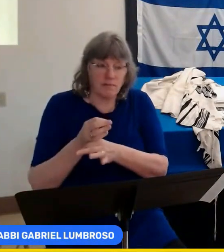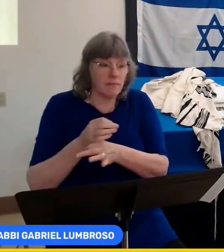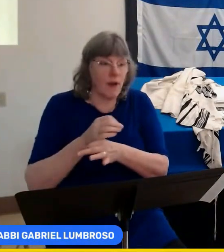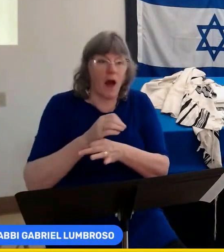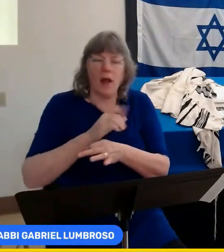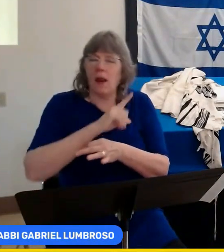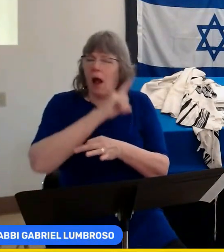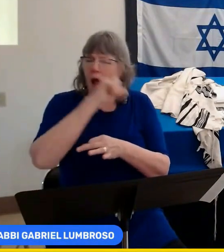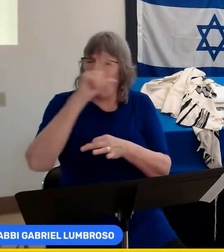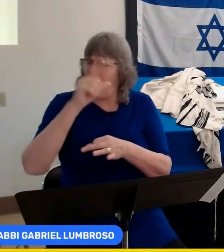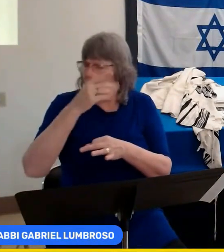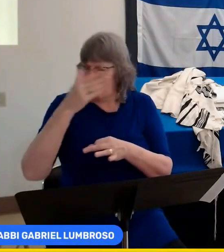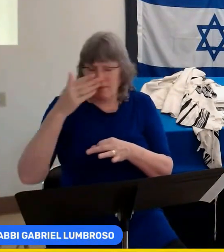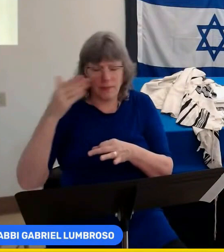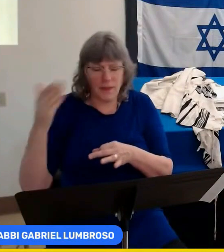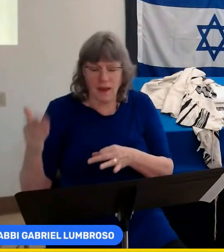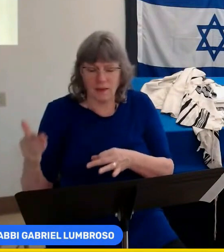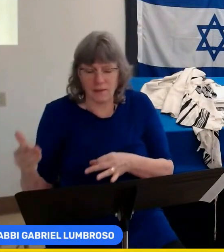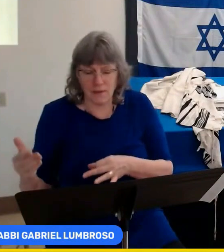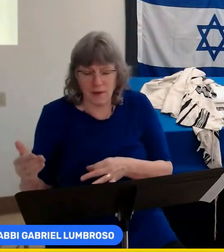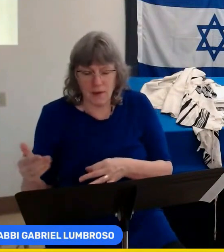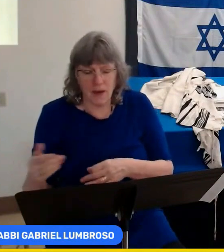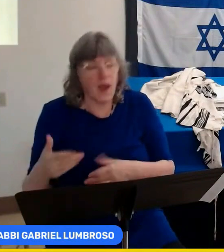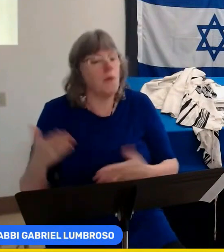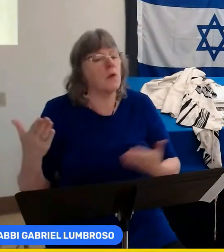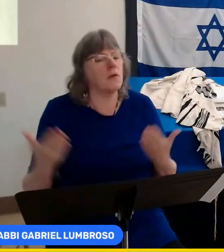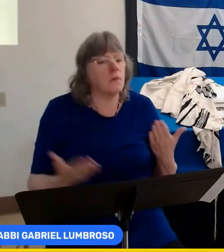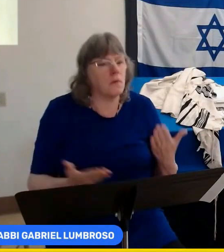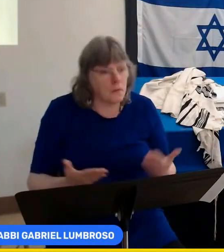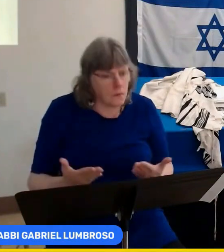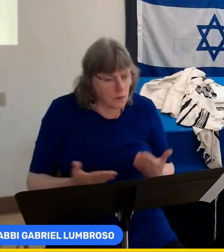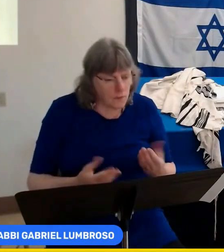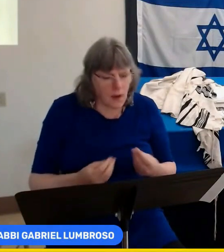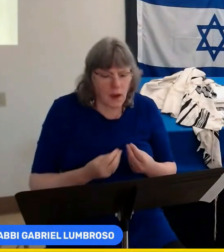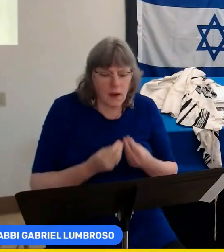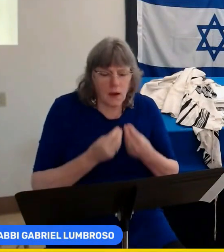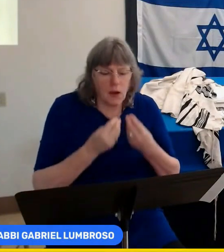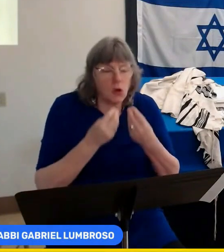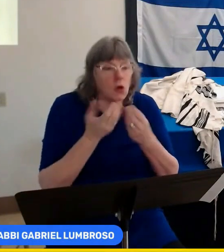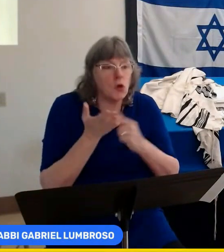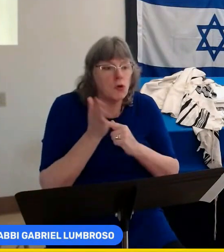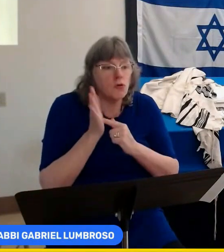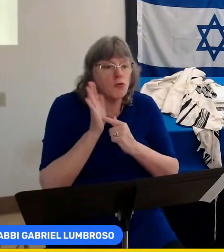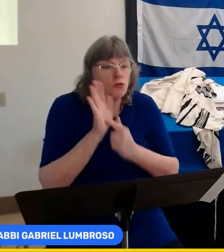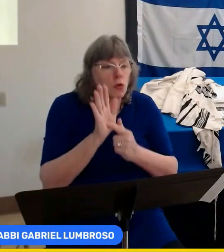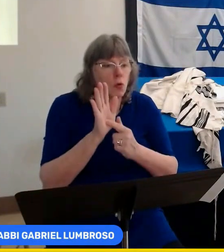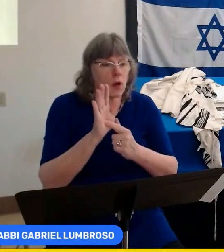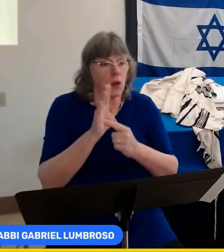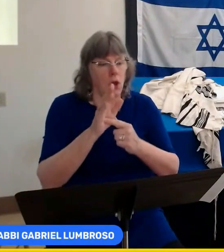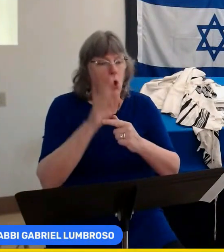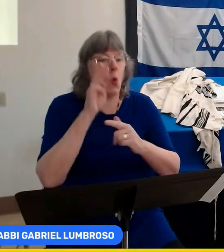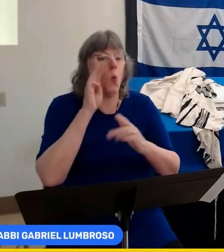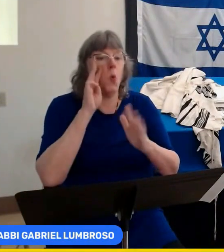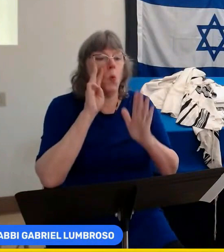teacher, preacher, no preacher, as a servant giving witness to things,